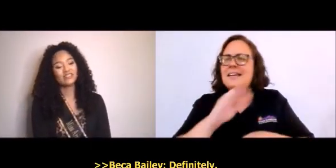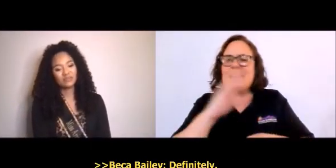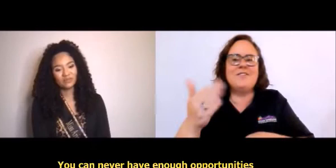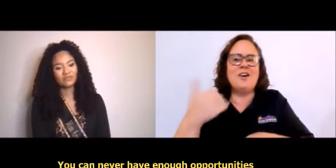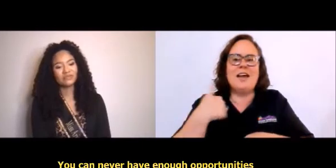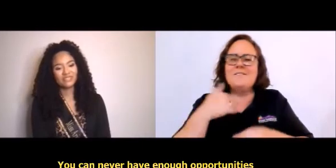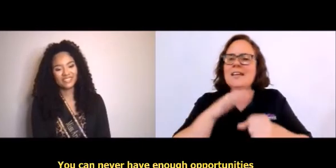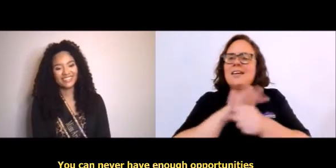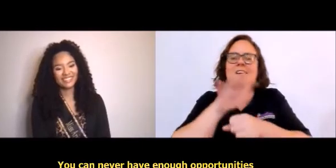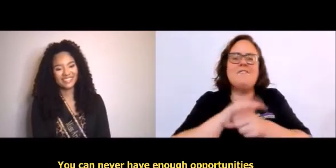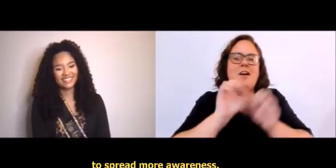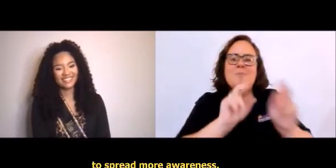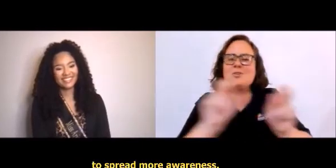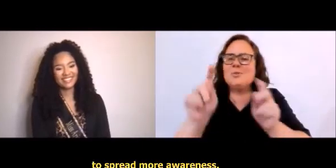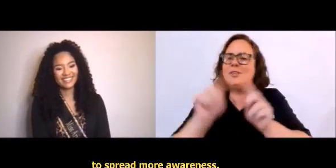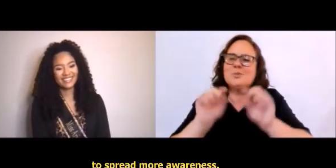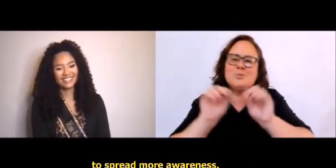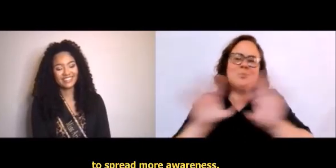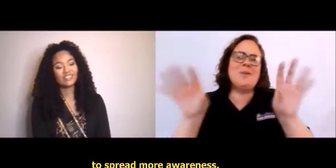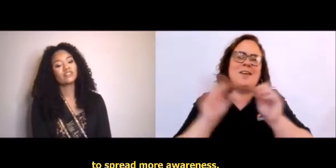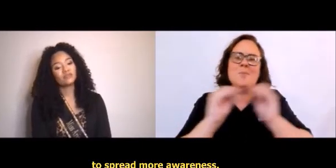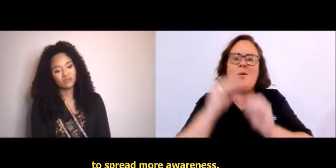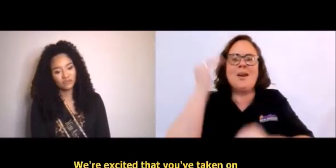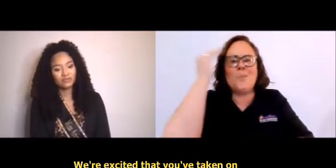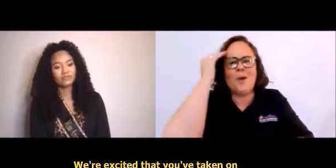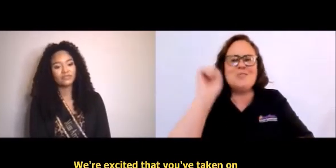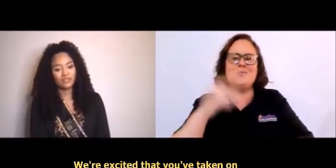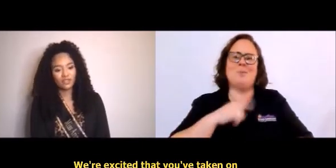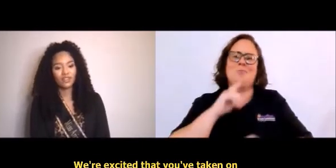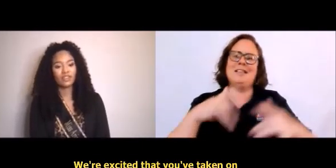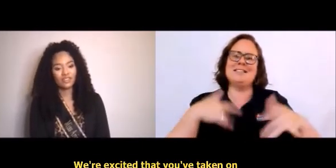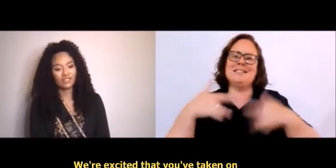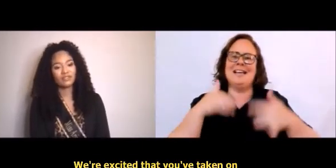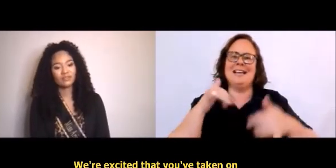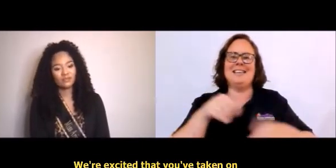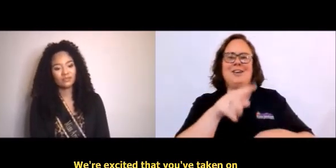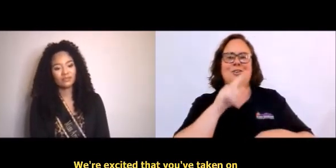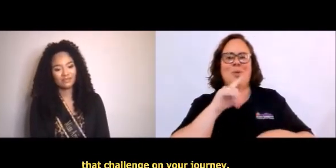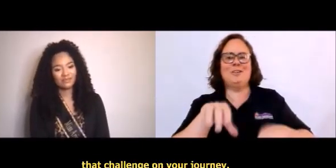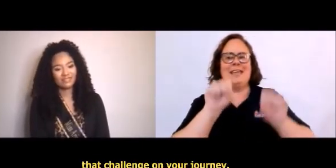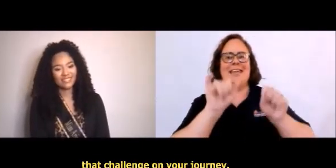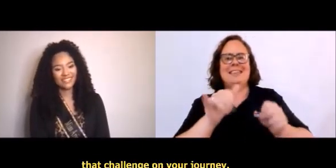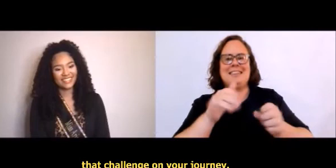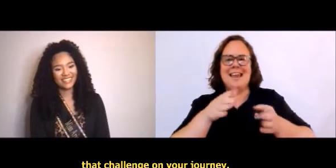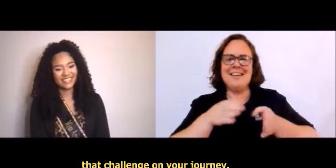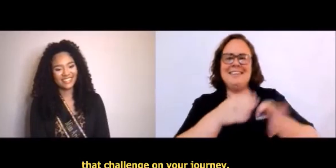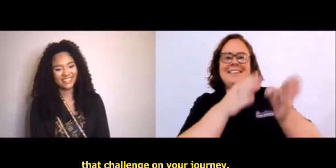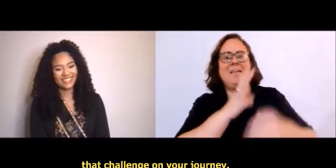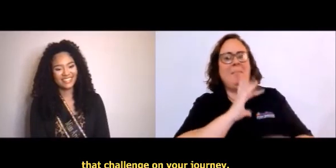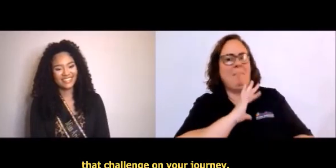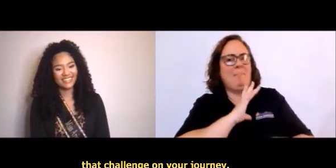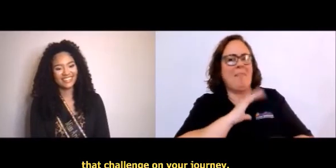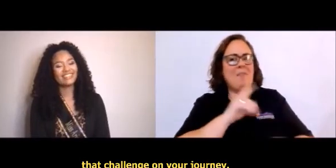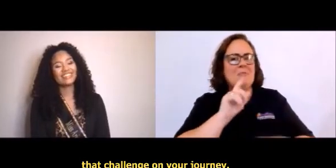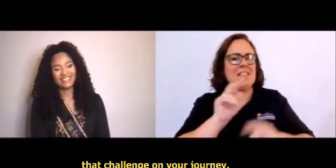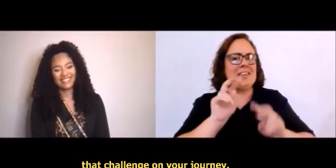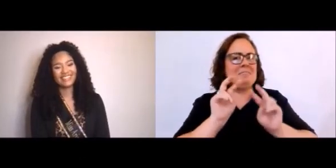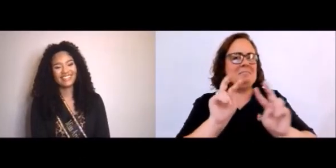never have enough opportunities to spread more awareness. We're excited that you've taken on that challenge on your